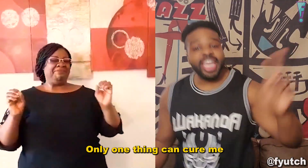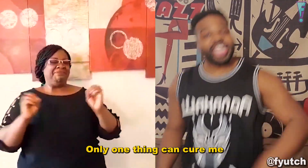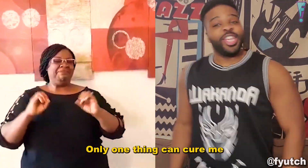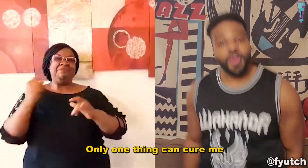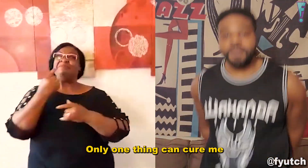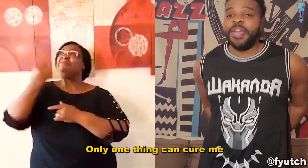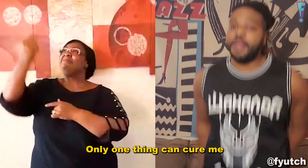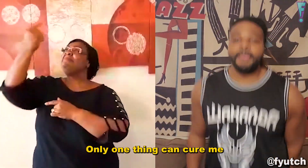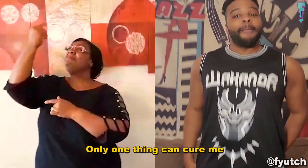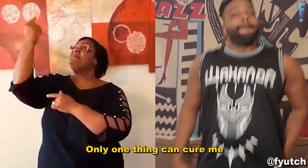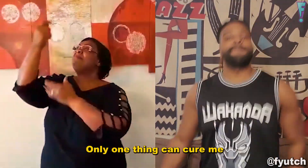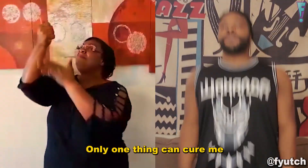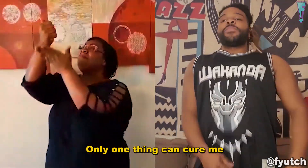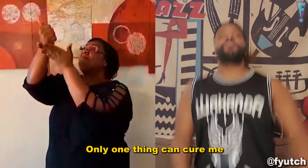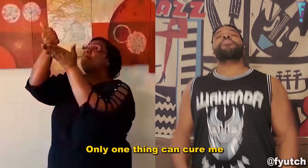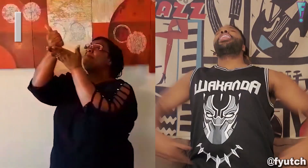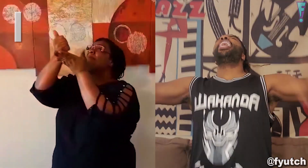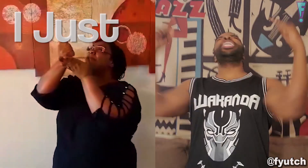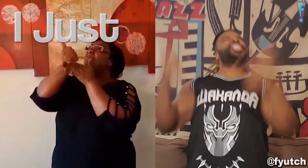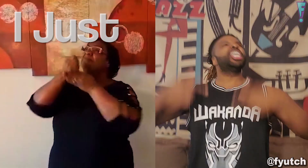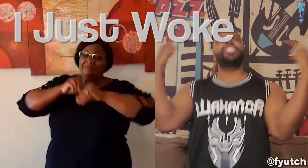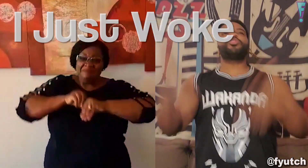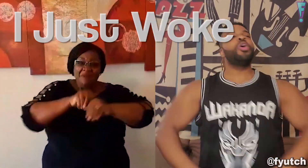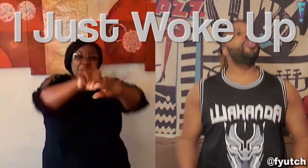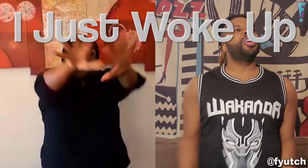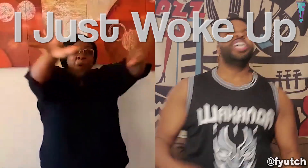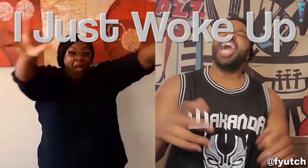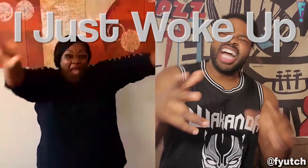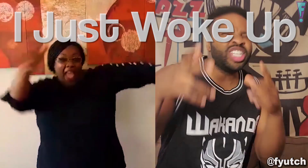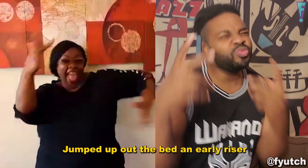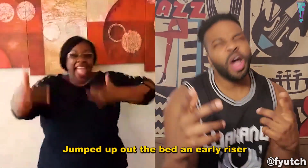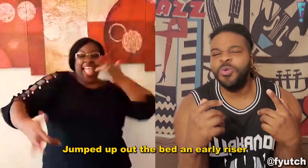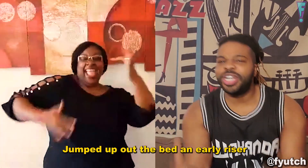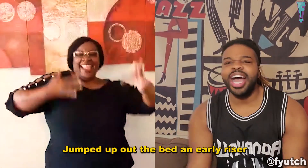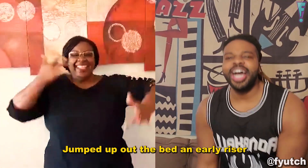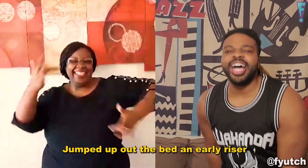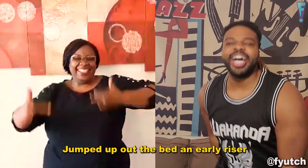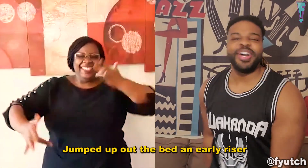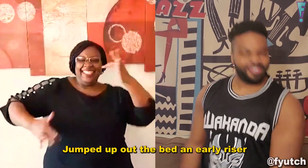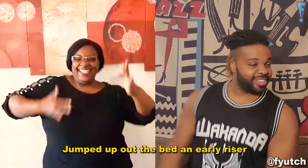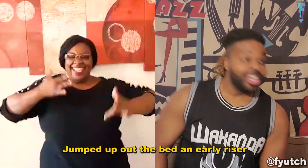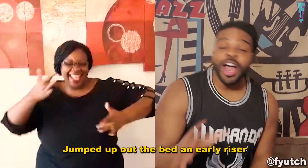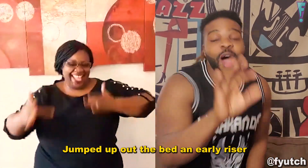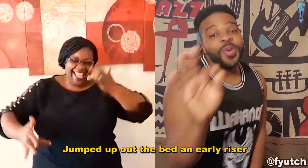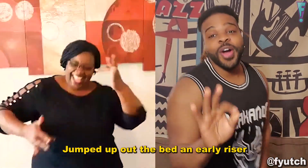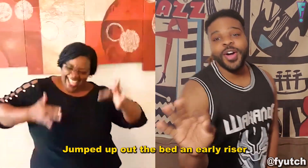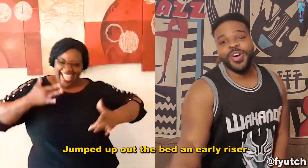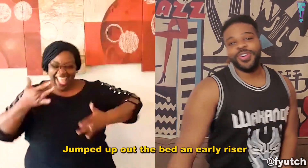Only one thing can cure me. I just woke up. I just woke up. Jumped up out the